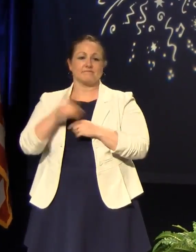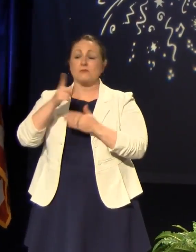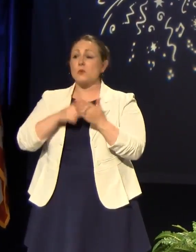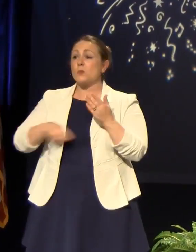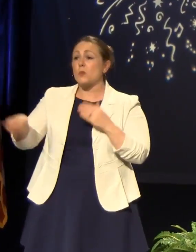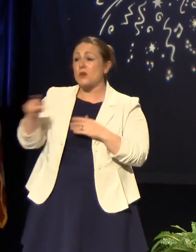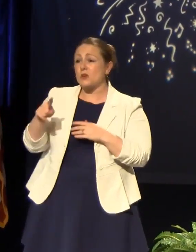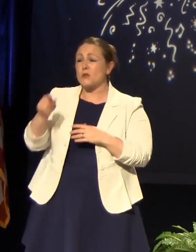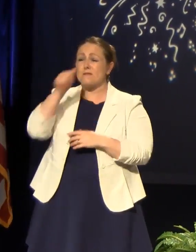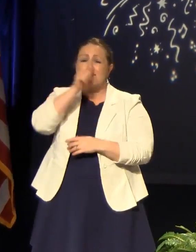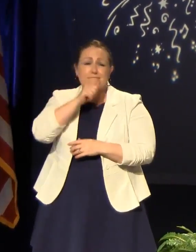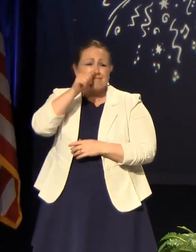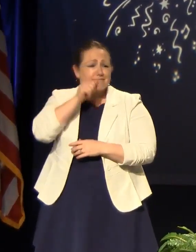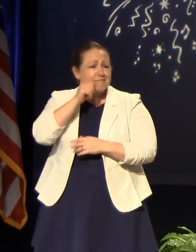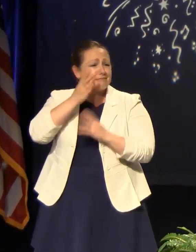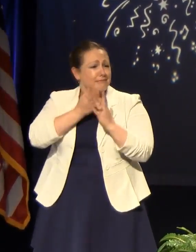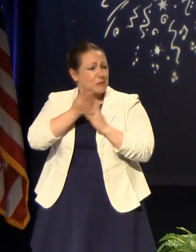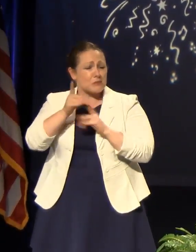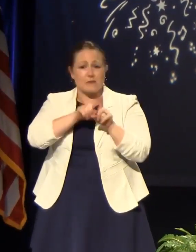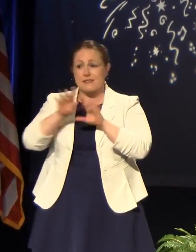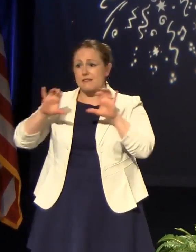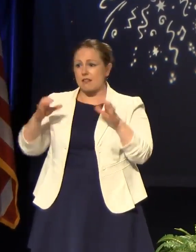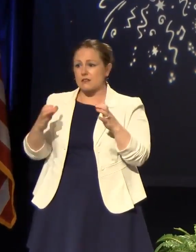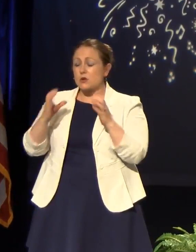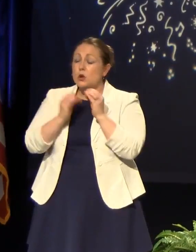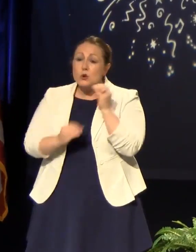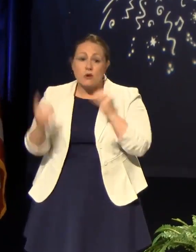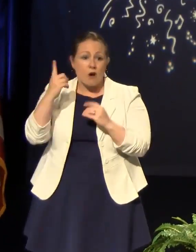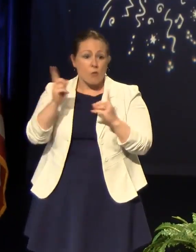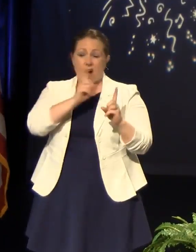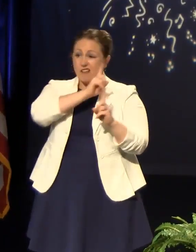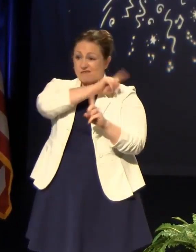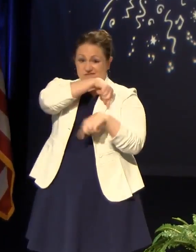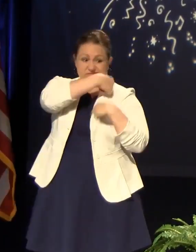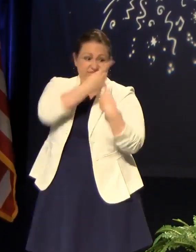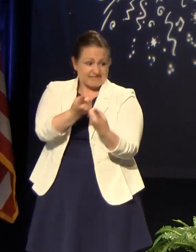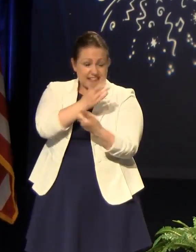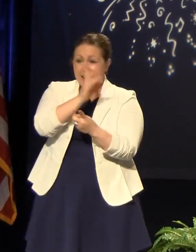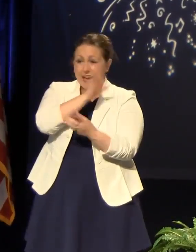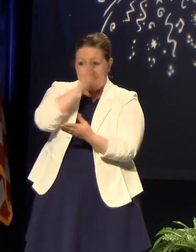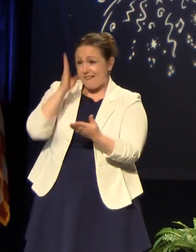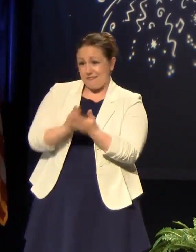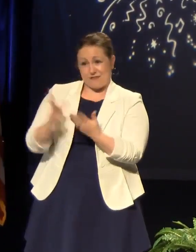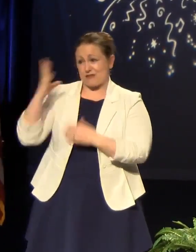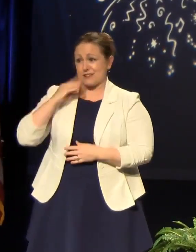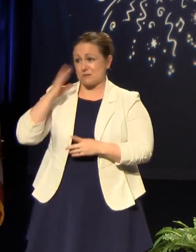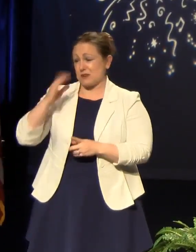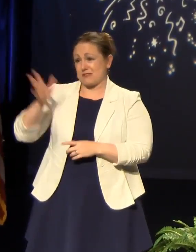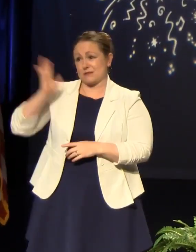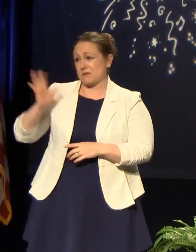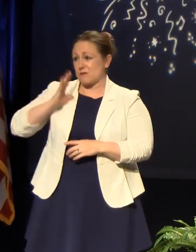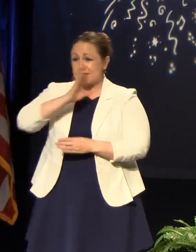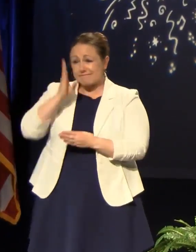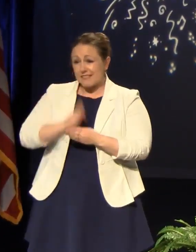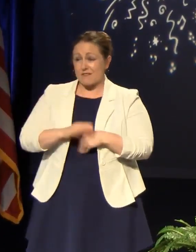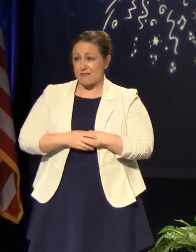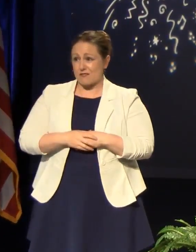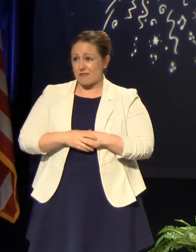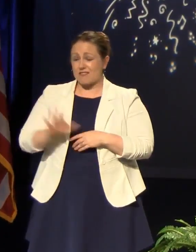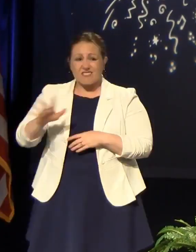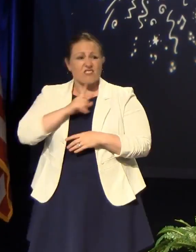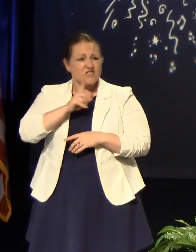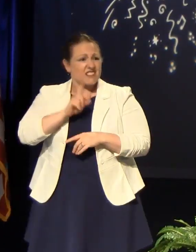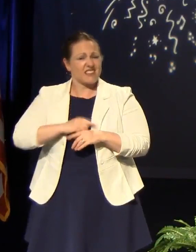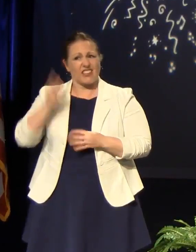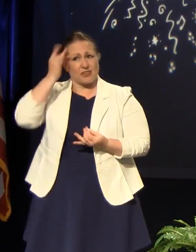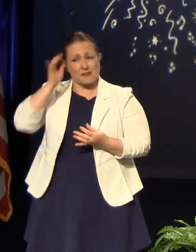as a class, no one in the entire history of graduating classes within the United States can say they experienced. Think about that for a